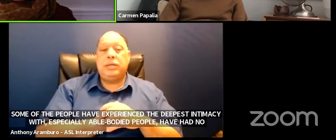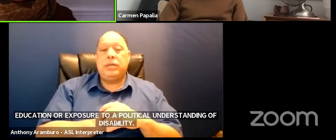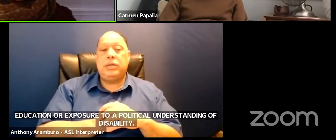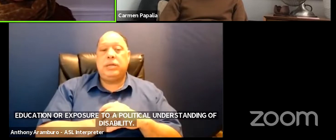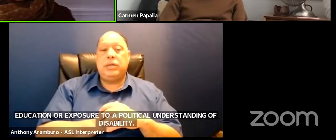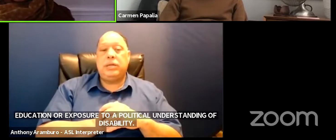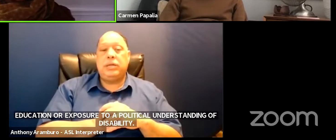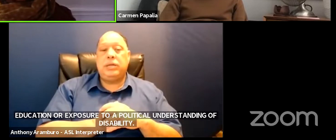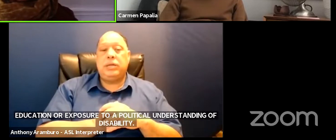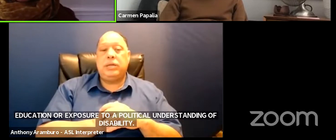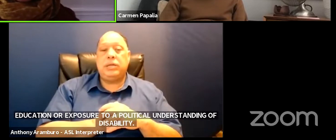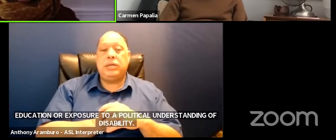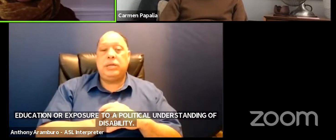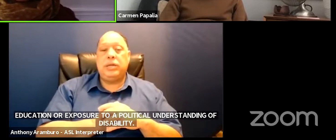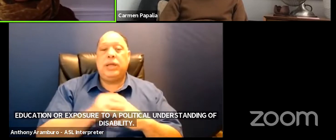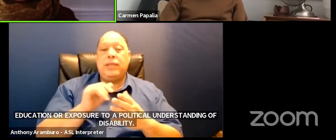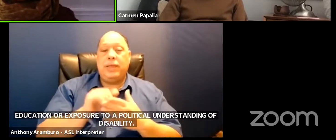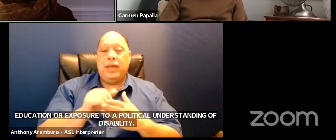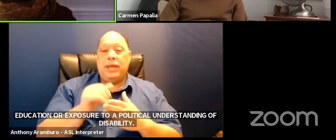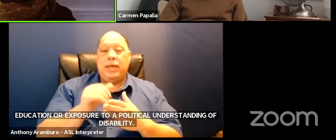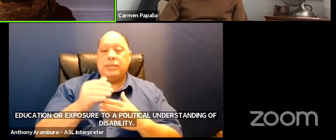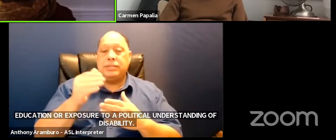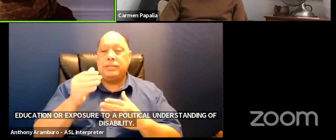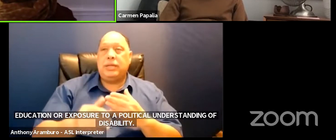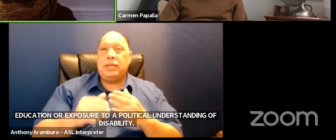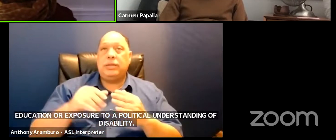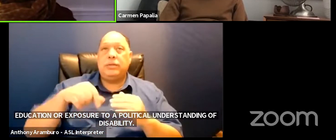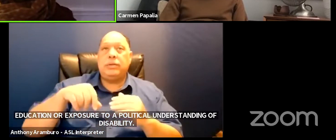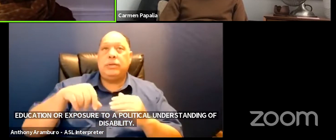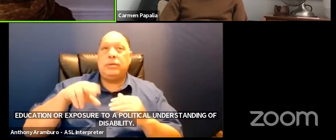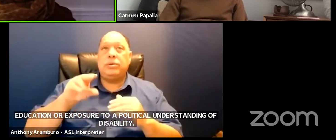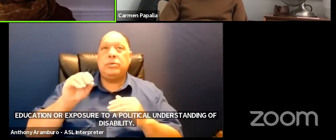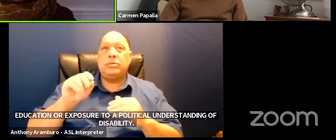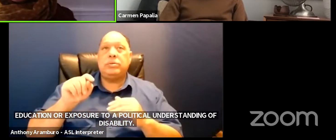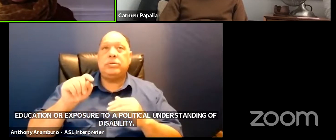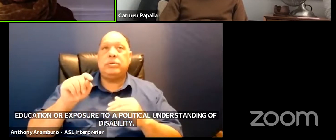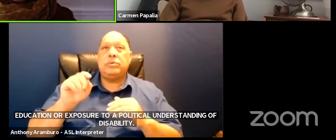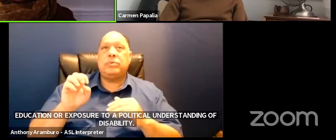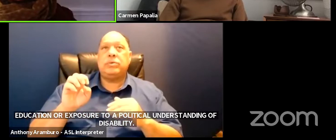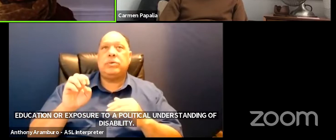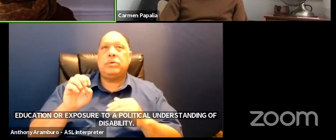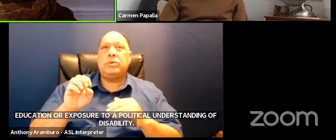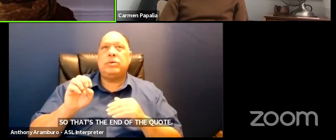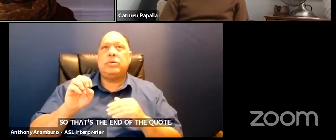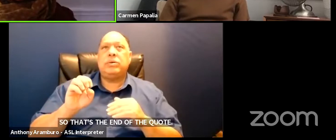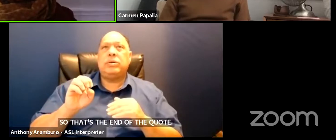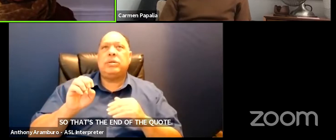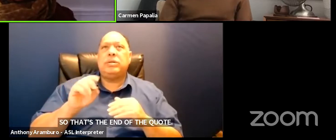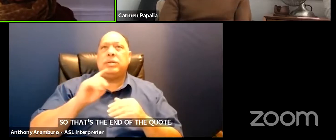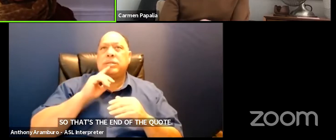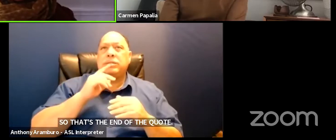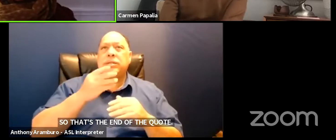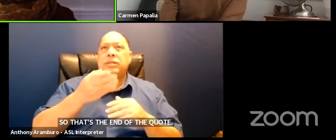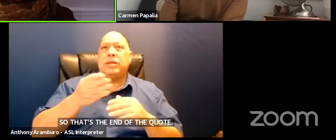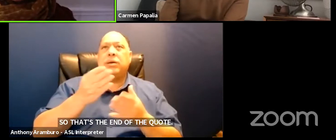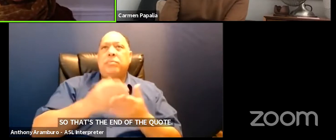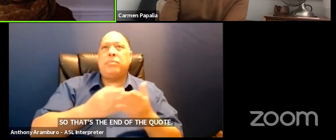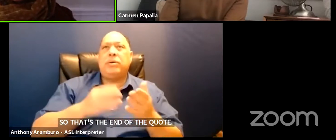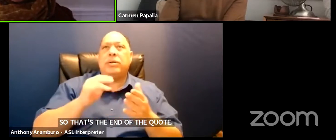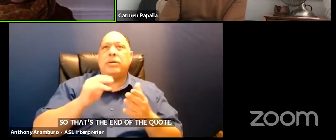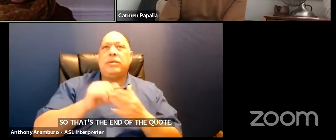So that's the end of the quote. And Carmen, is there a specific part that speaks to you that you'd like me